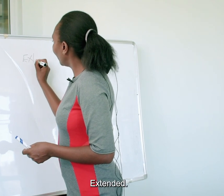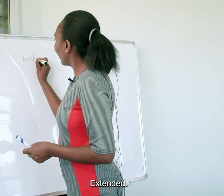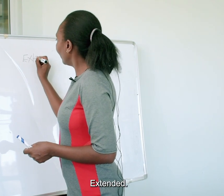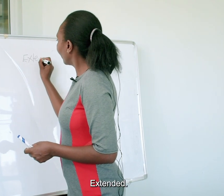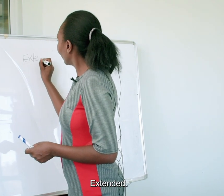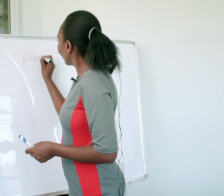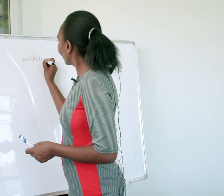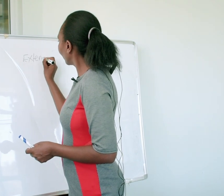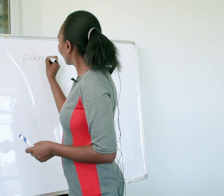extended